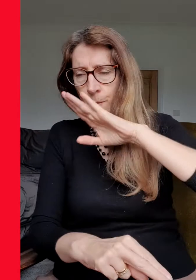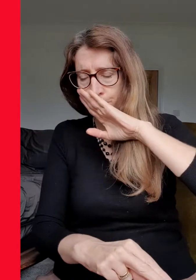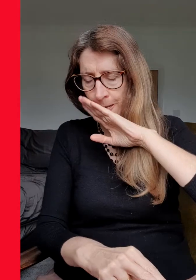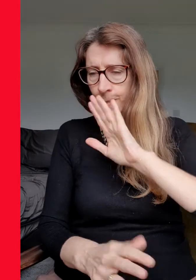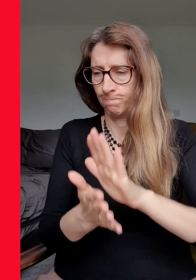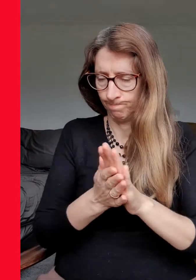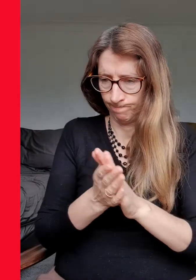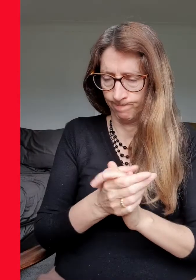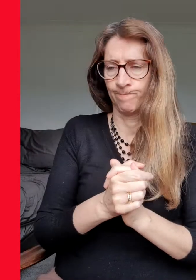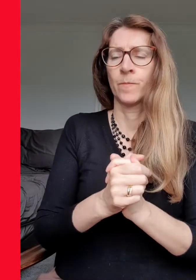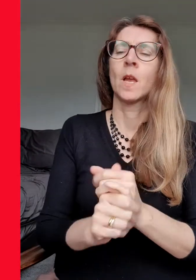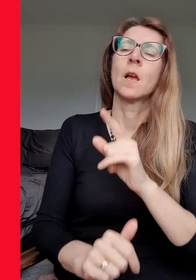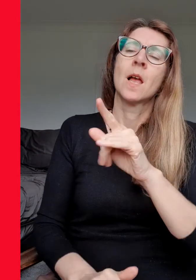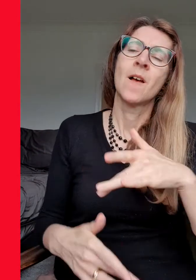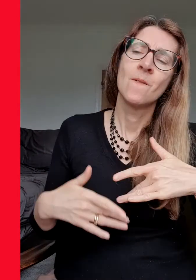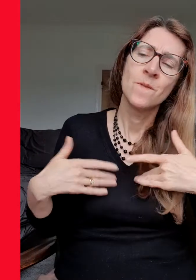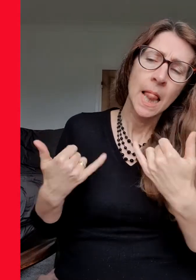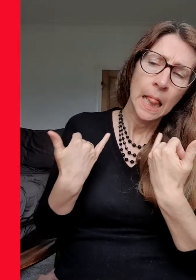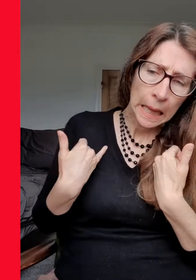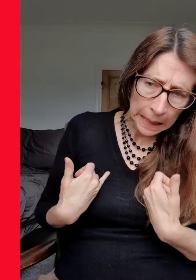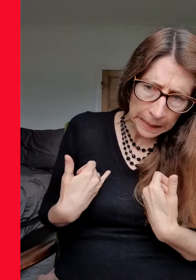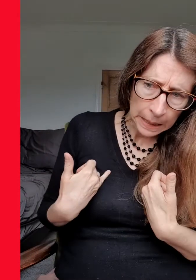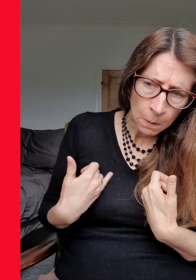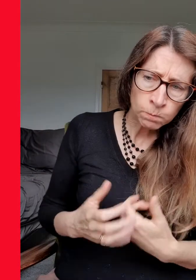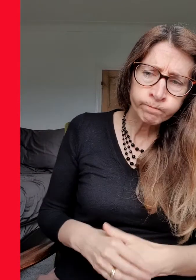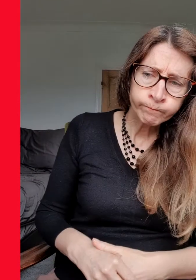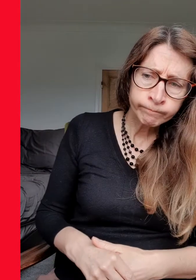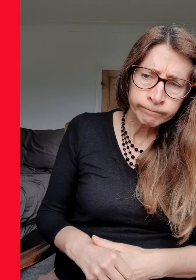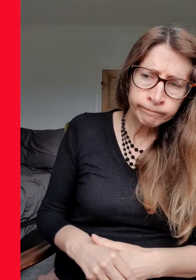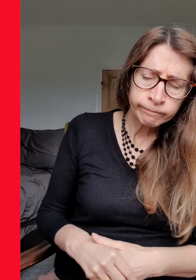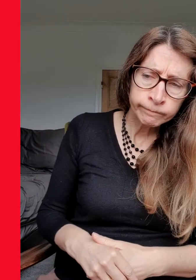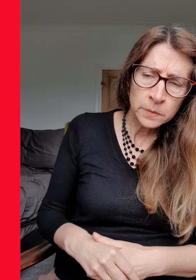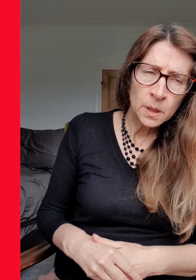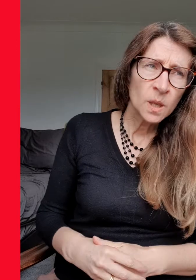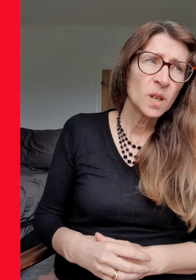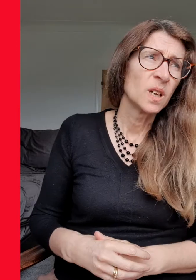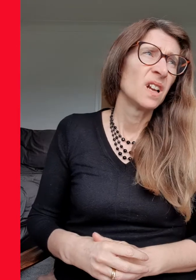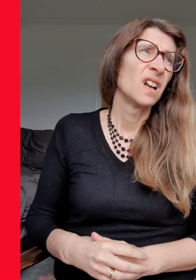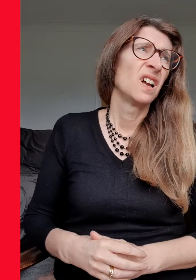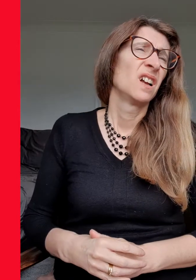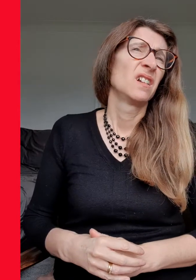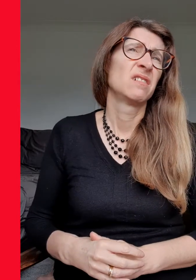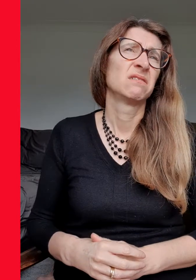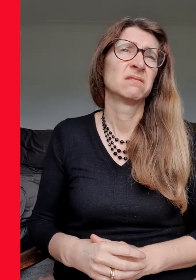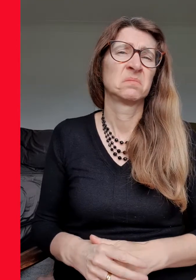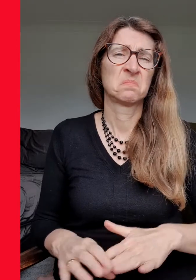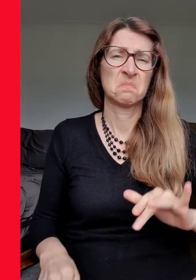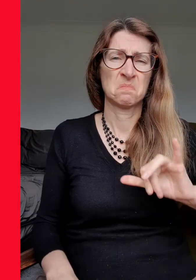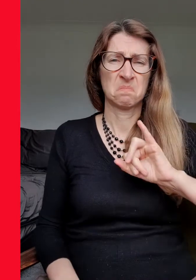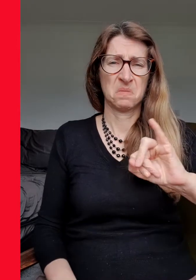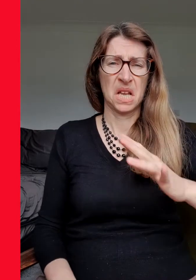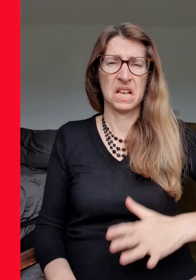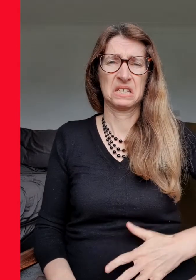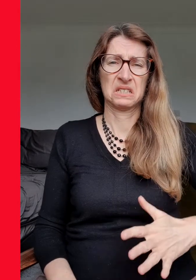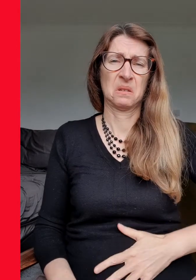bed. "Are you feeling ill?" asked his grandpa. "Oh, I've got this horrible feeling in